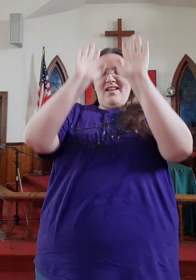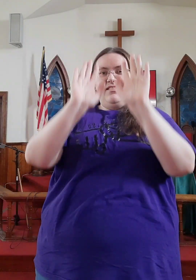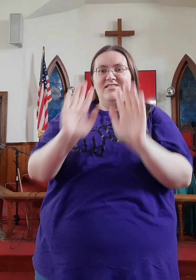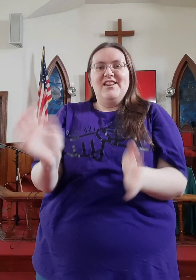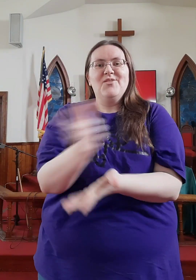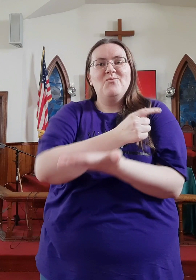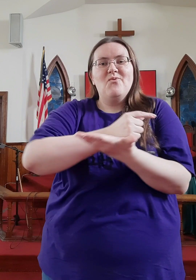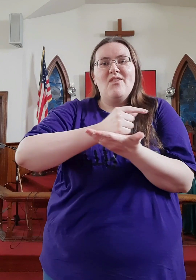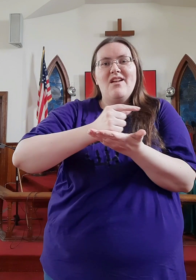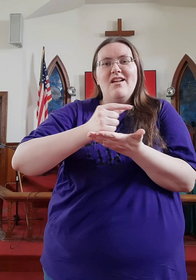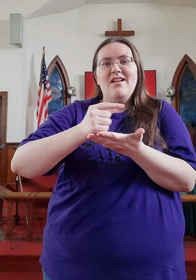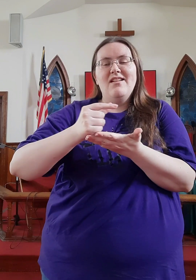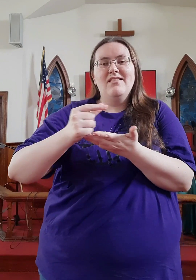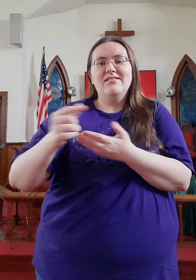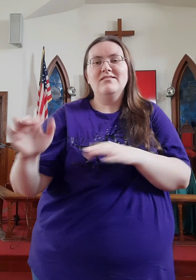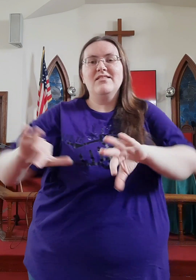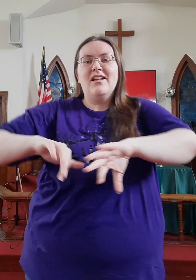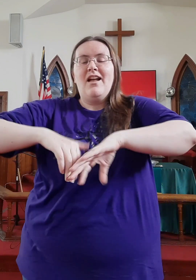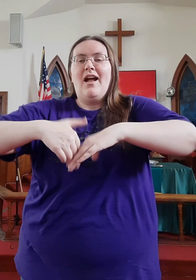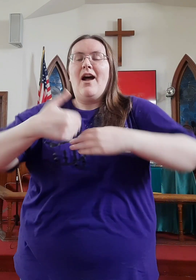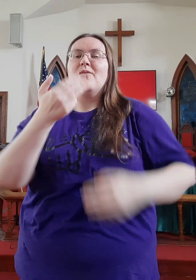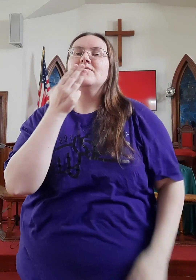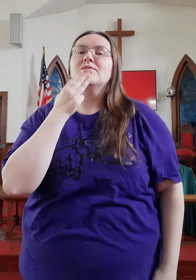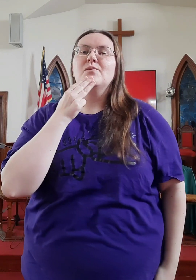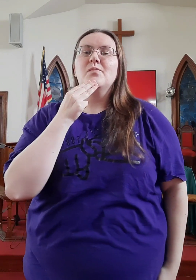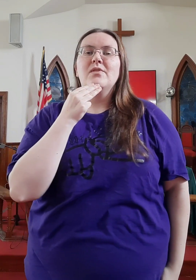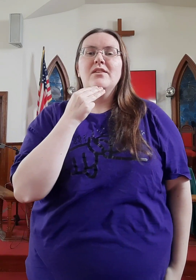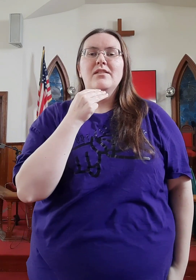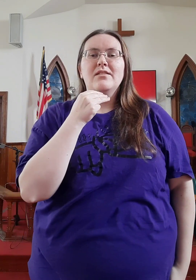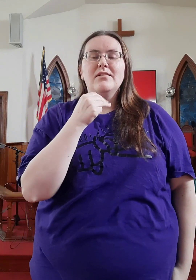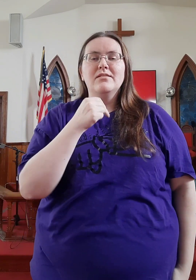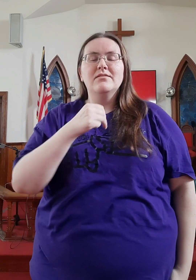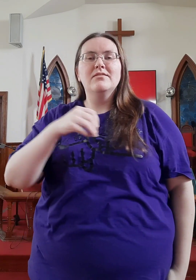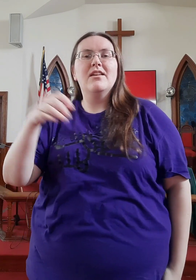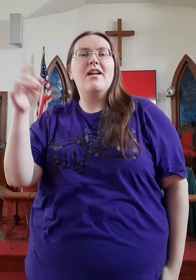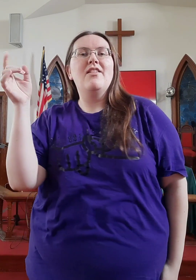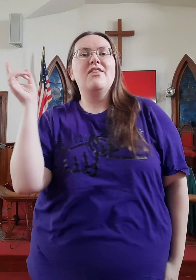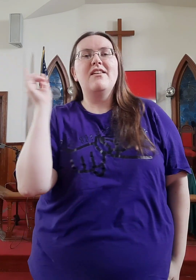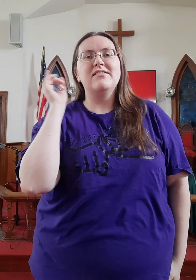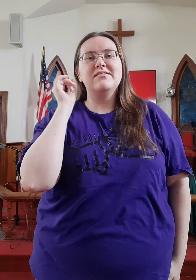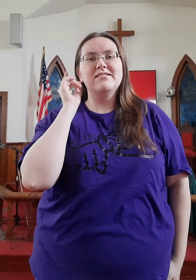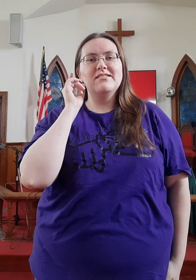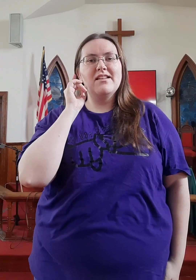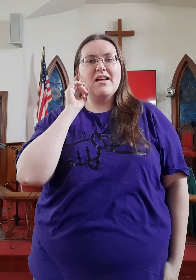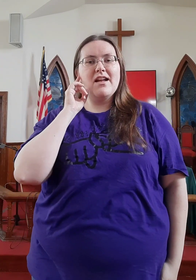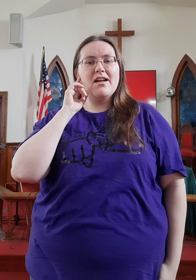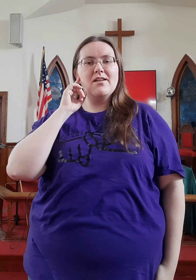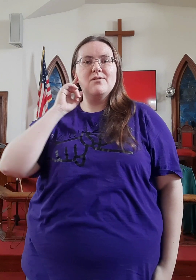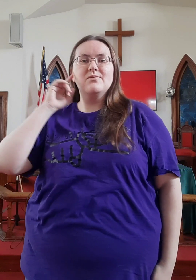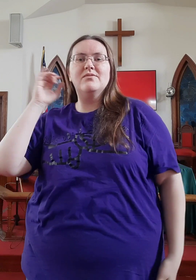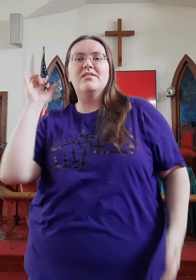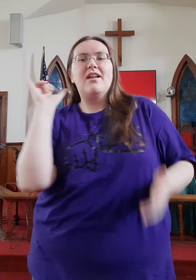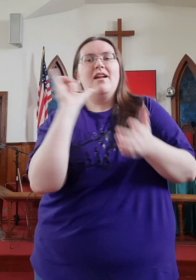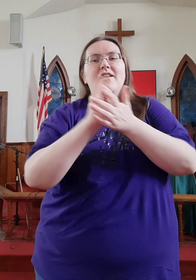Amazing grace, how sweet the sound